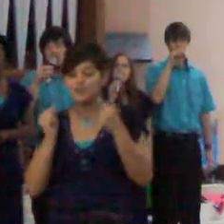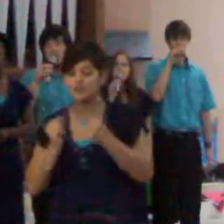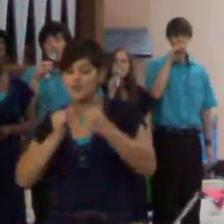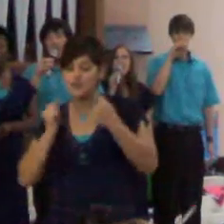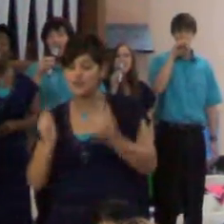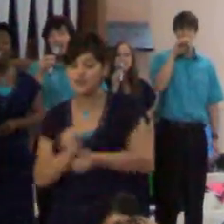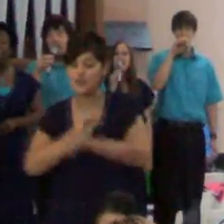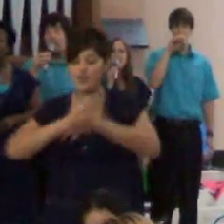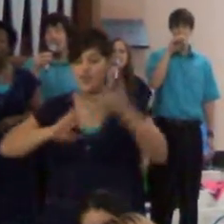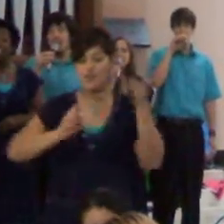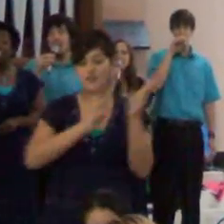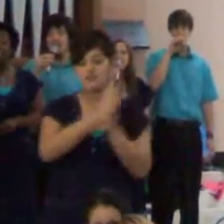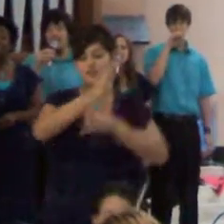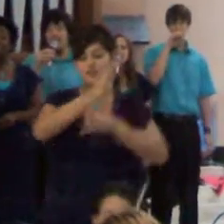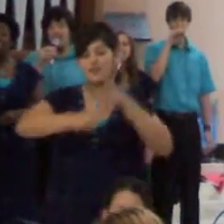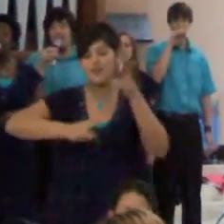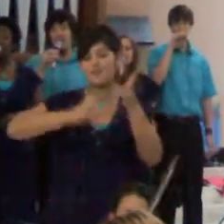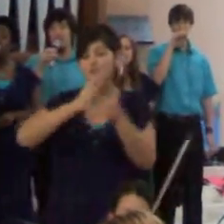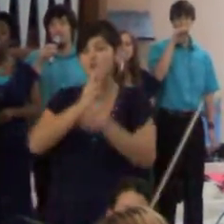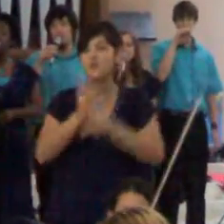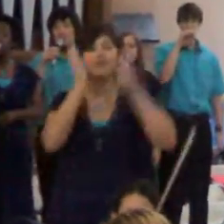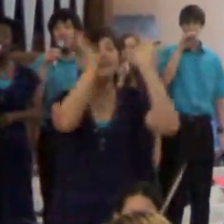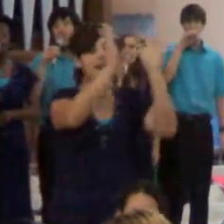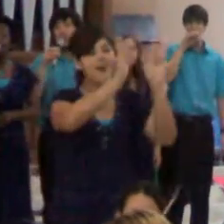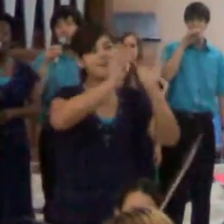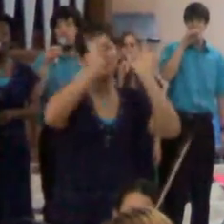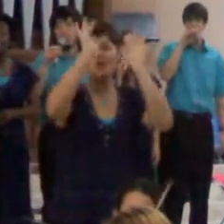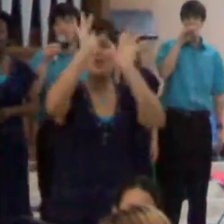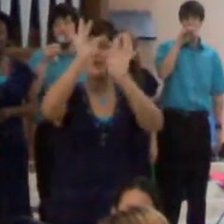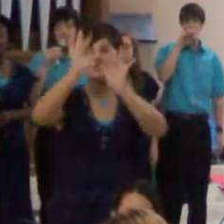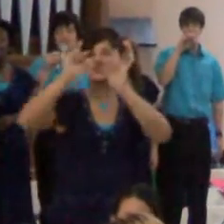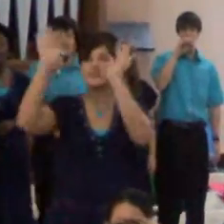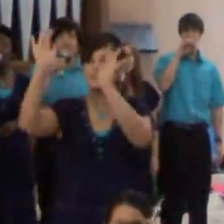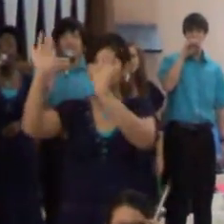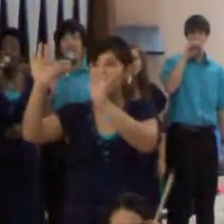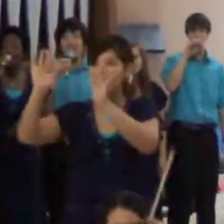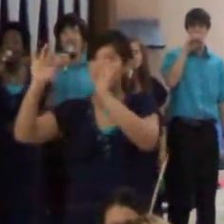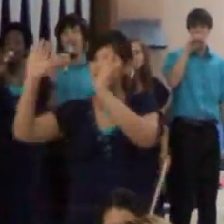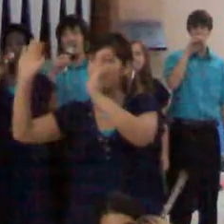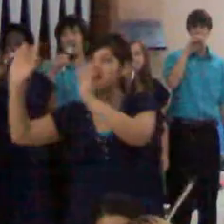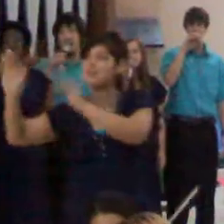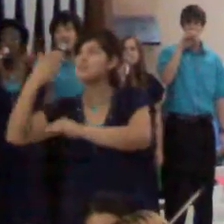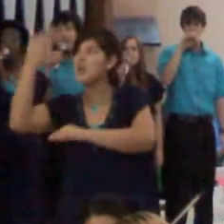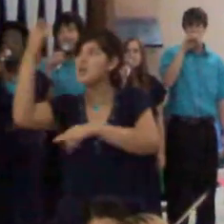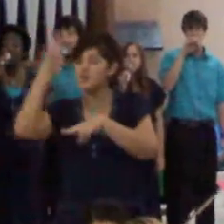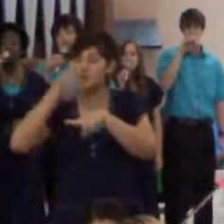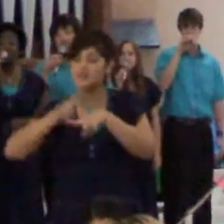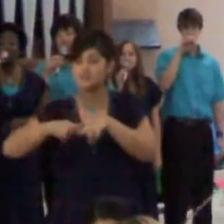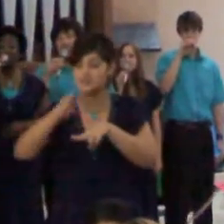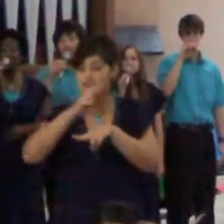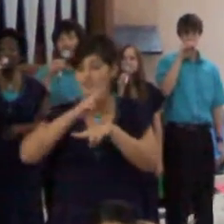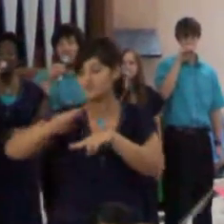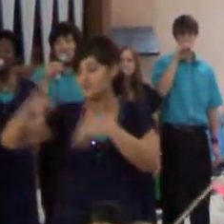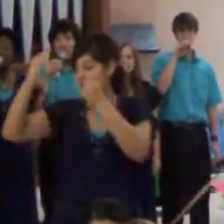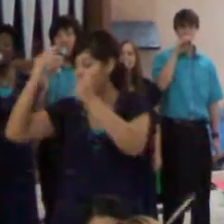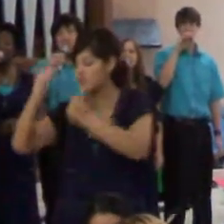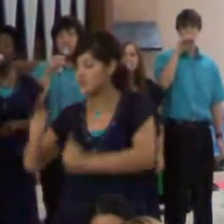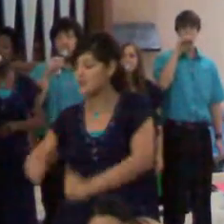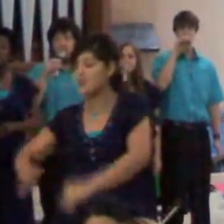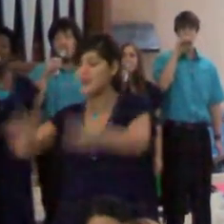God You take away The Sin of the world have Mercy on Us You are